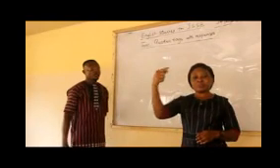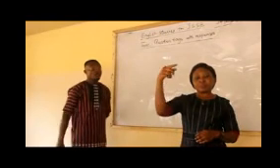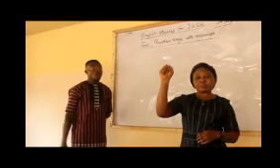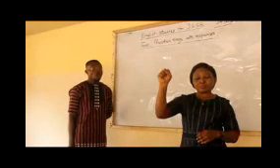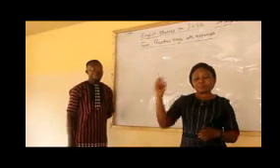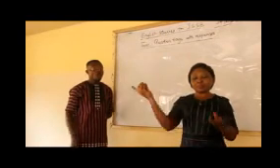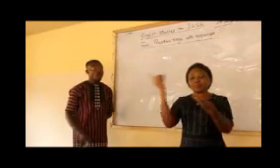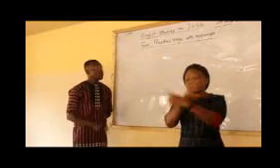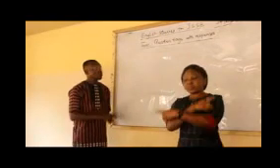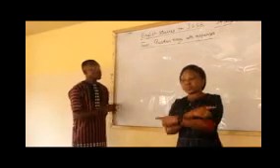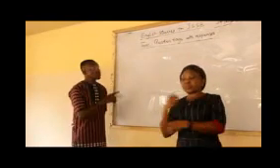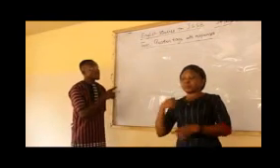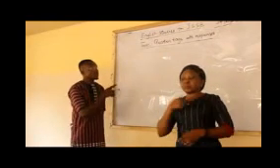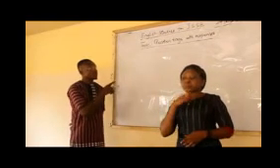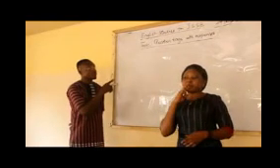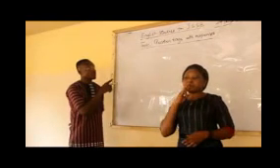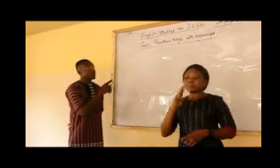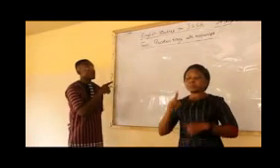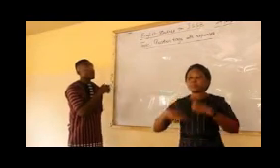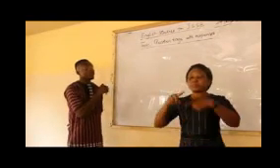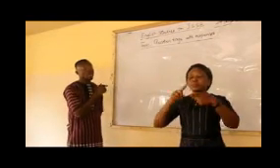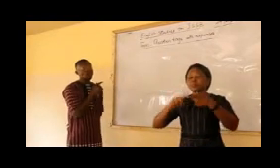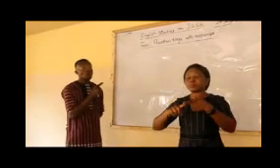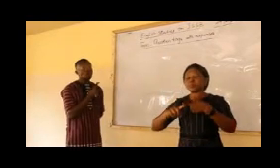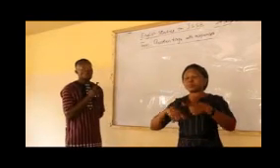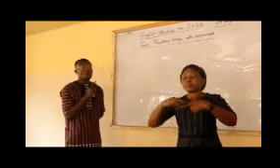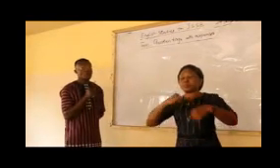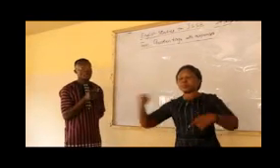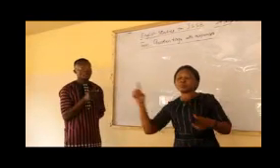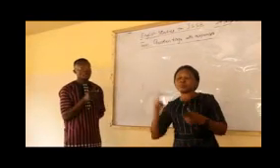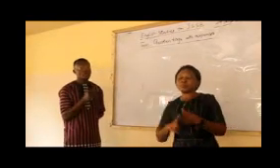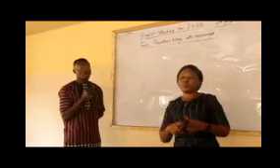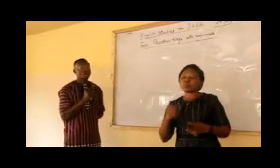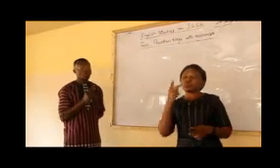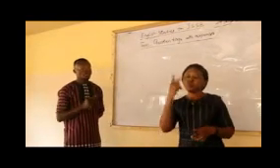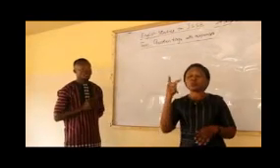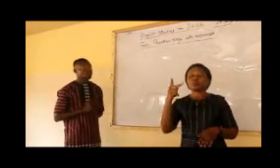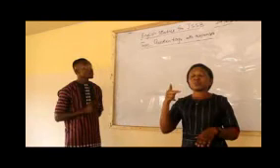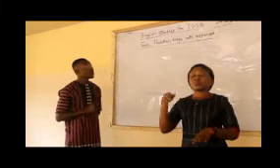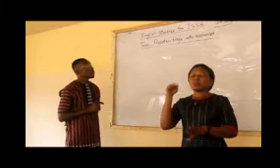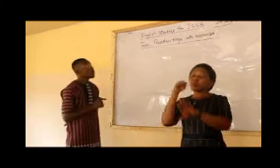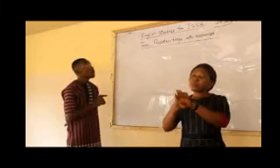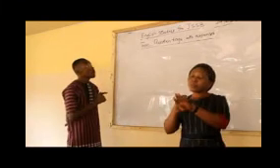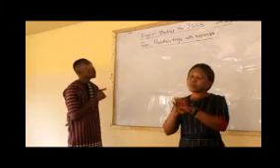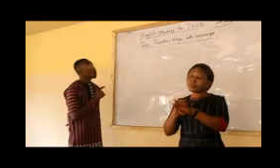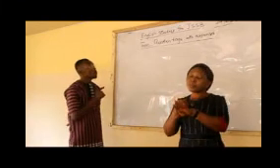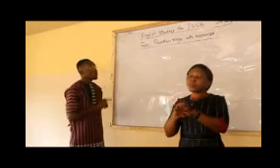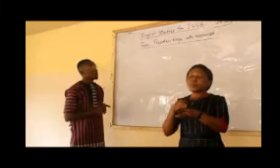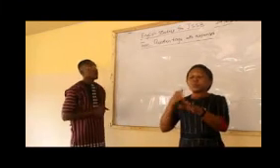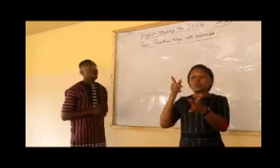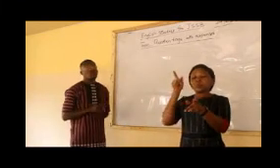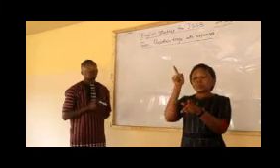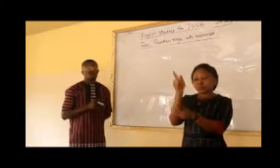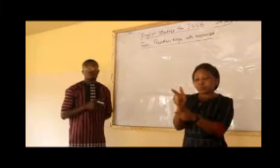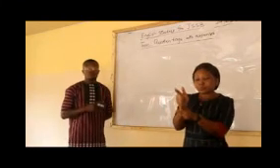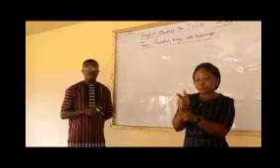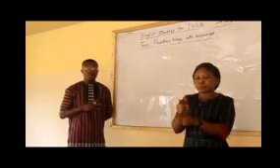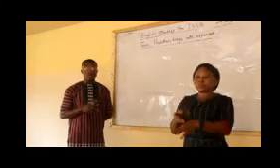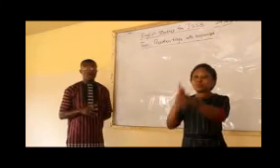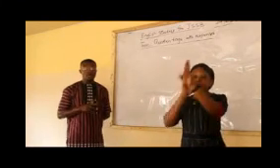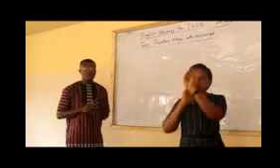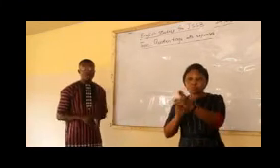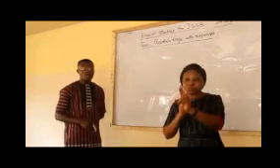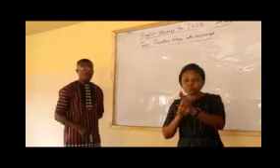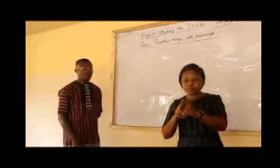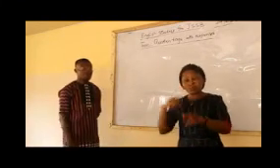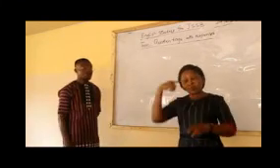Today, we are going to look at appropriate responses for